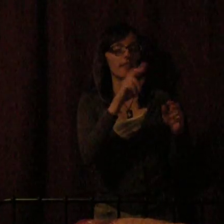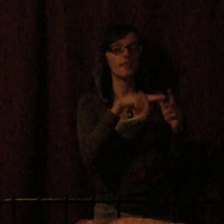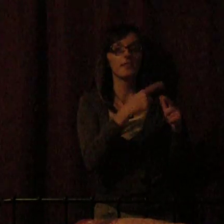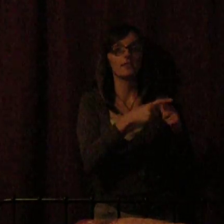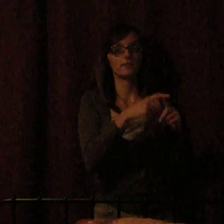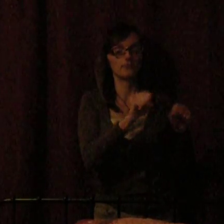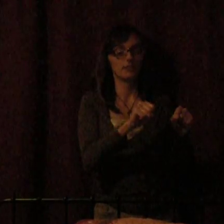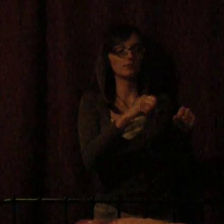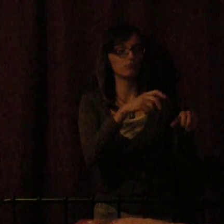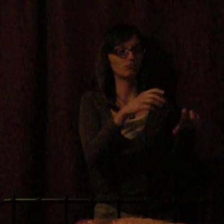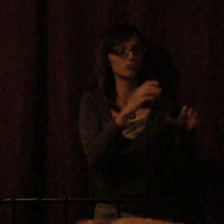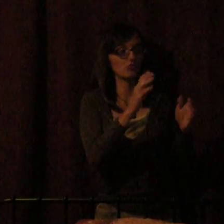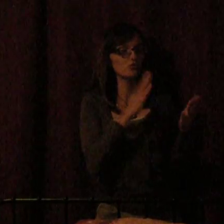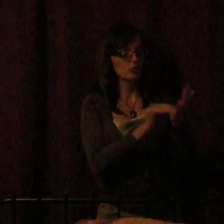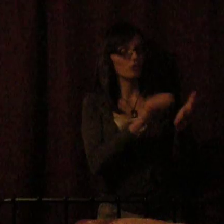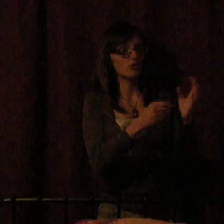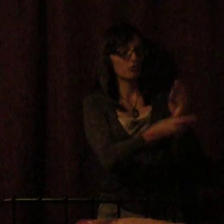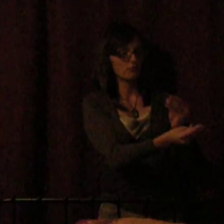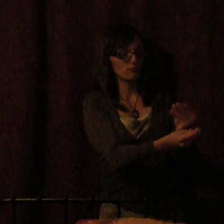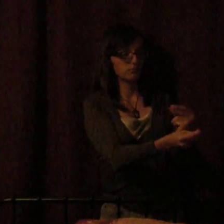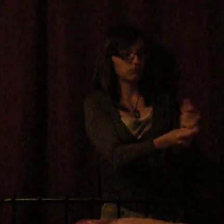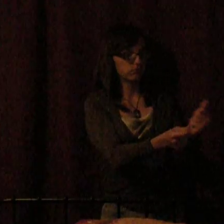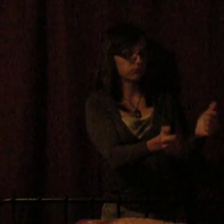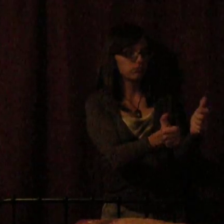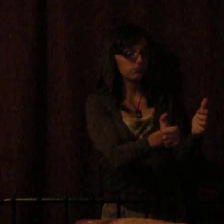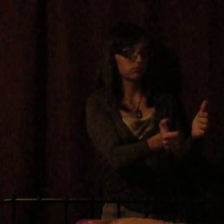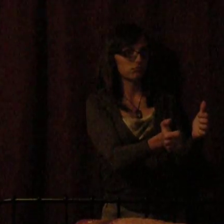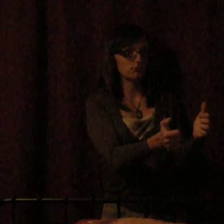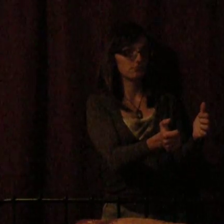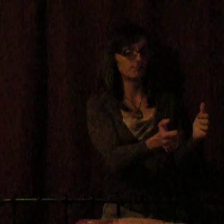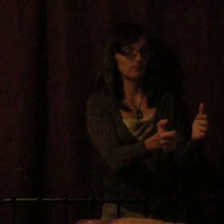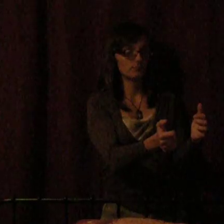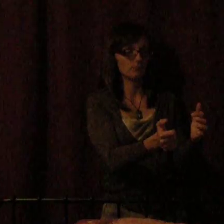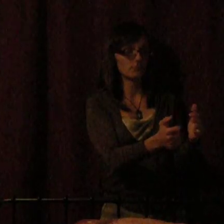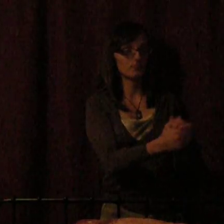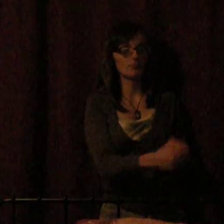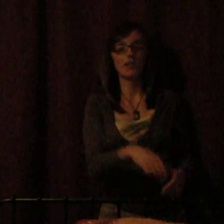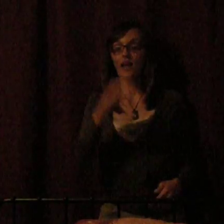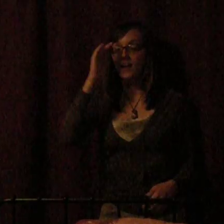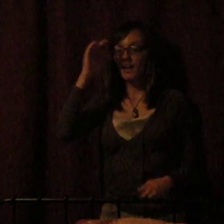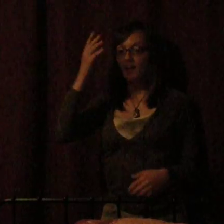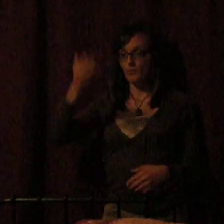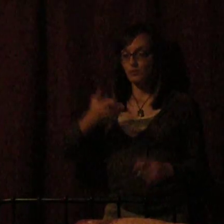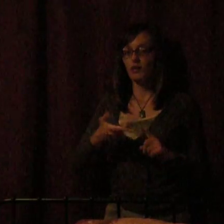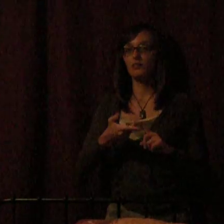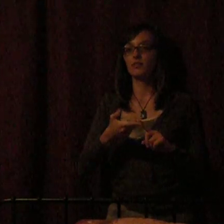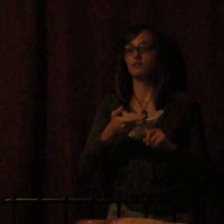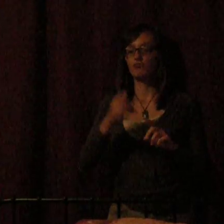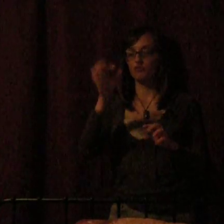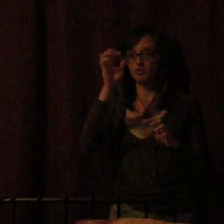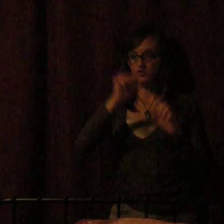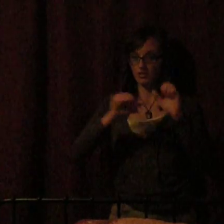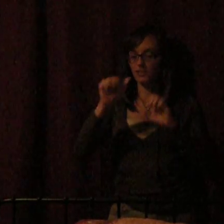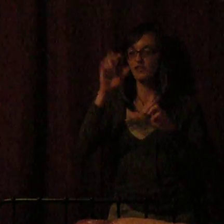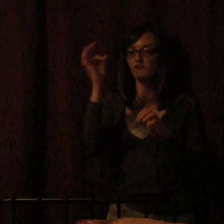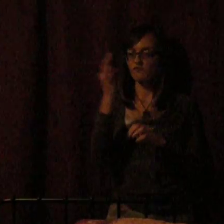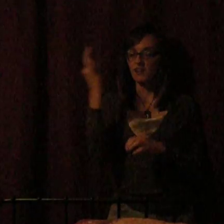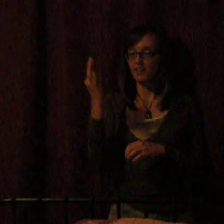UK. Welcome to Science Friday. Hello, Ira. Hey. From the United Kingdom. Thanks for